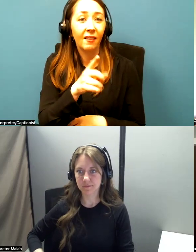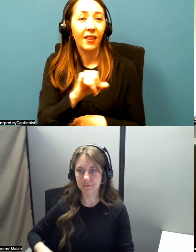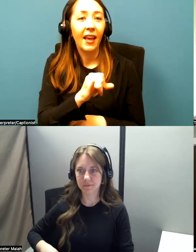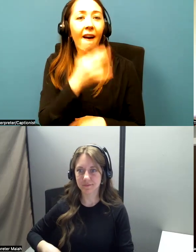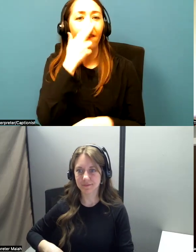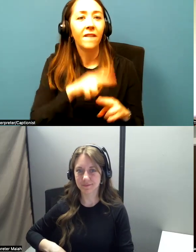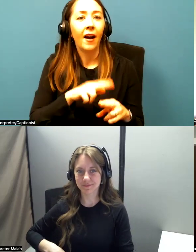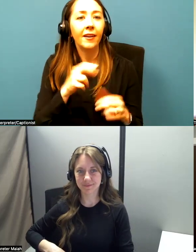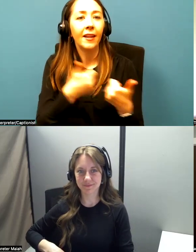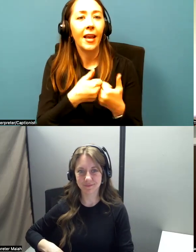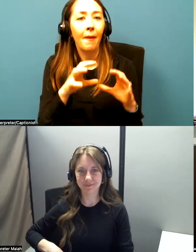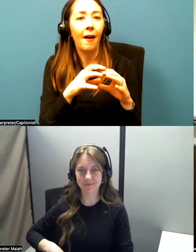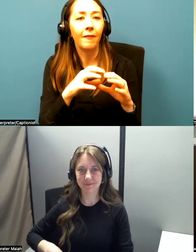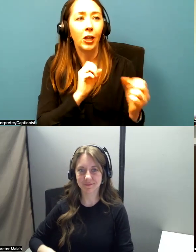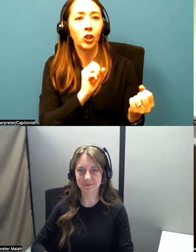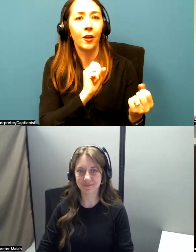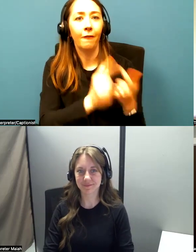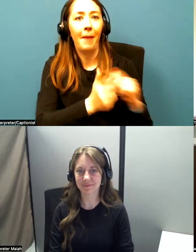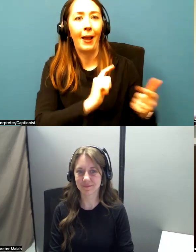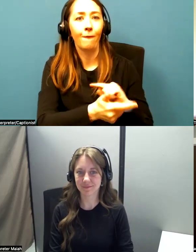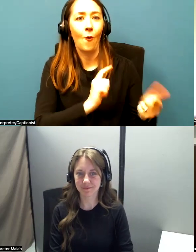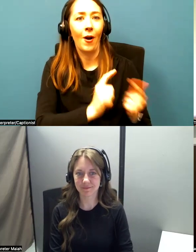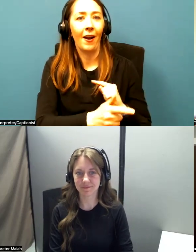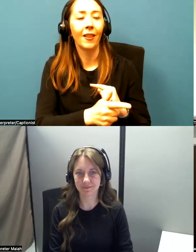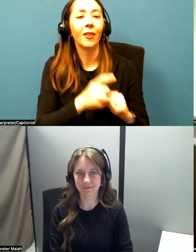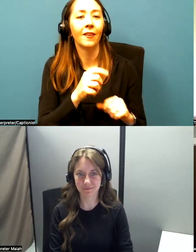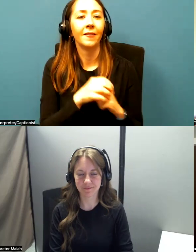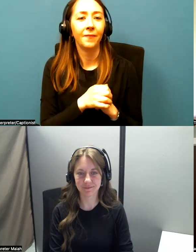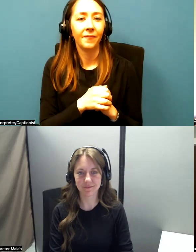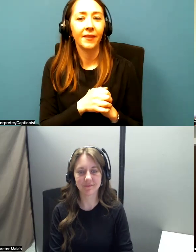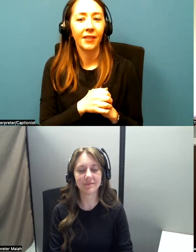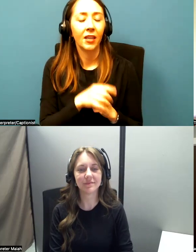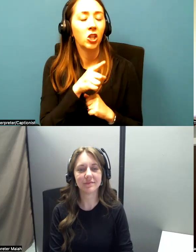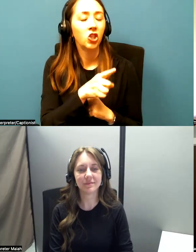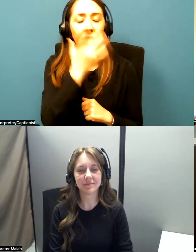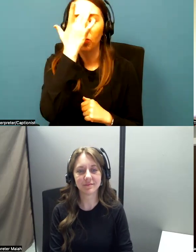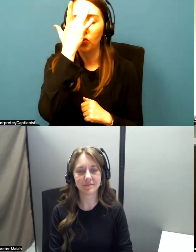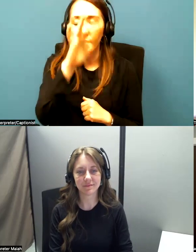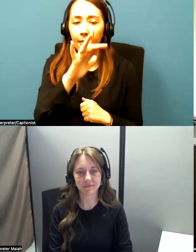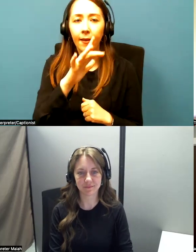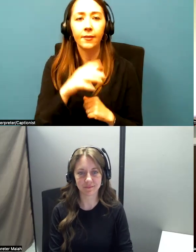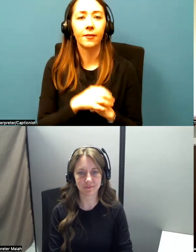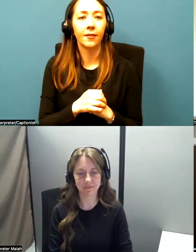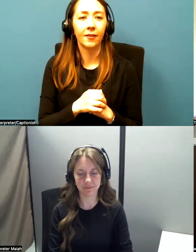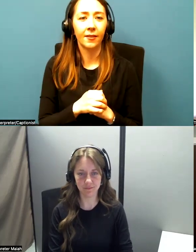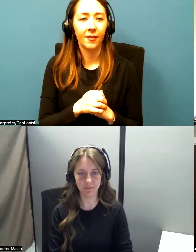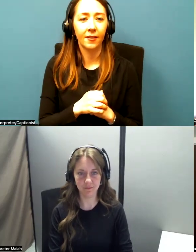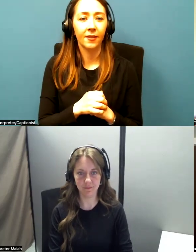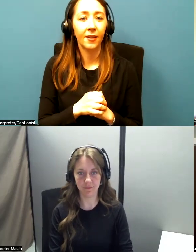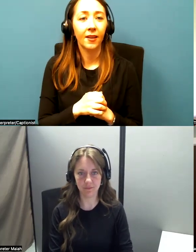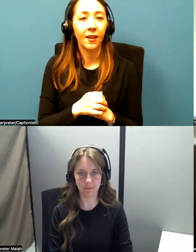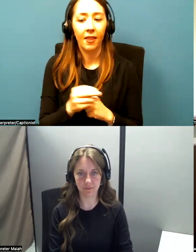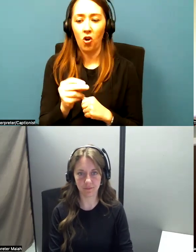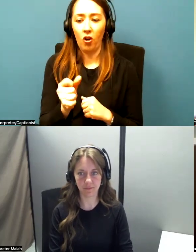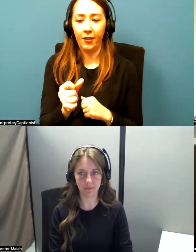catch, working with Alison Sweeney. She's brilliant. And then all of a sudden